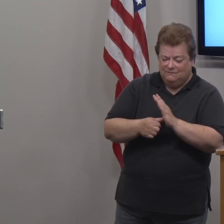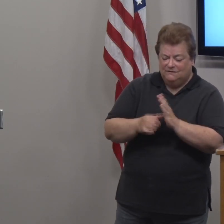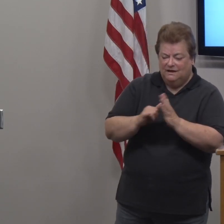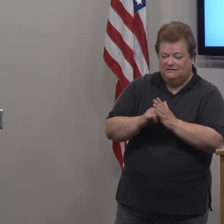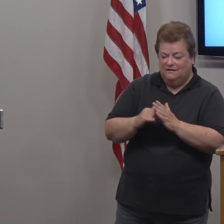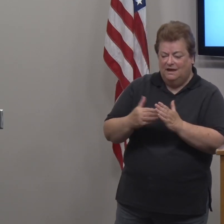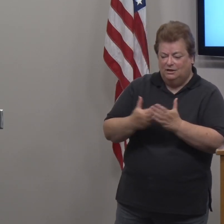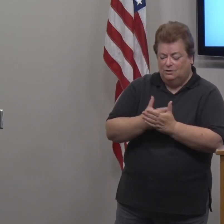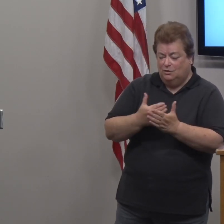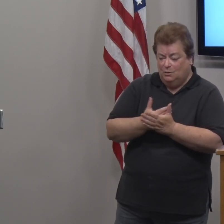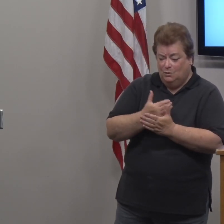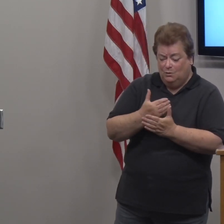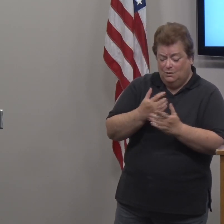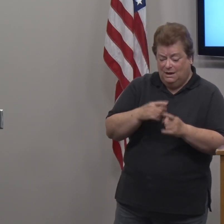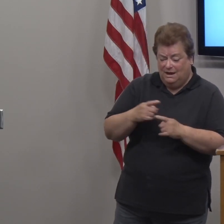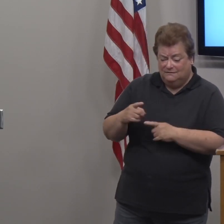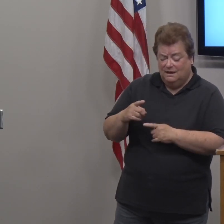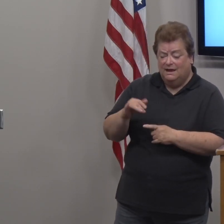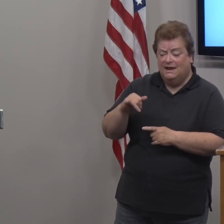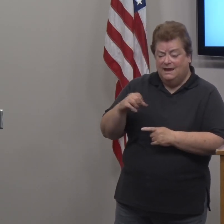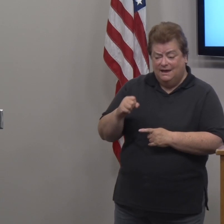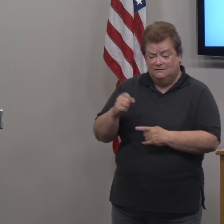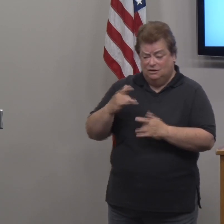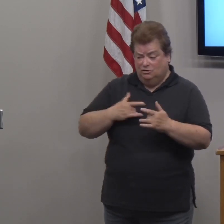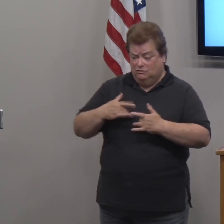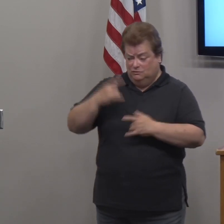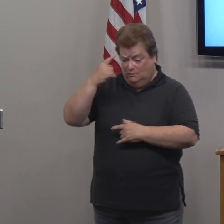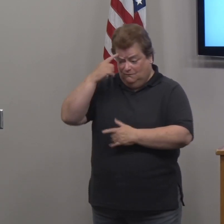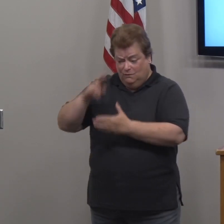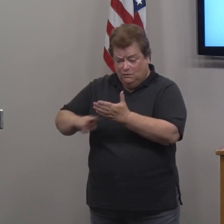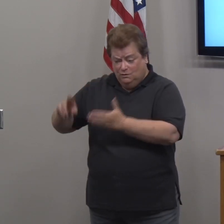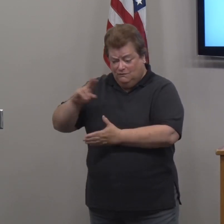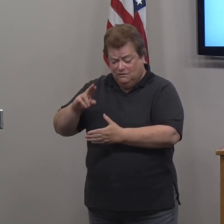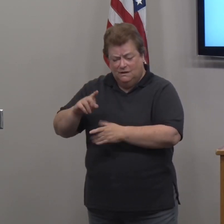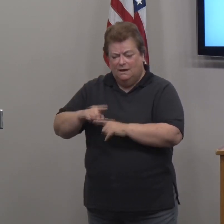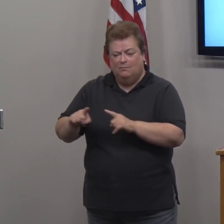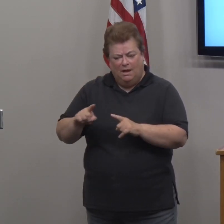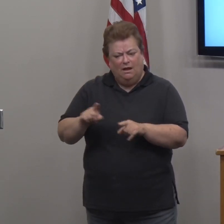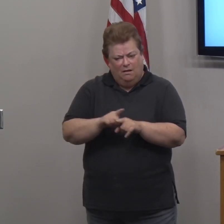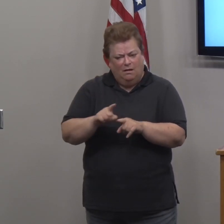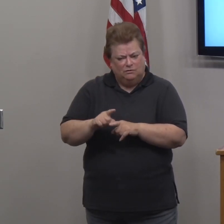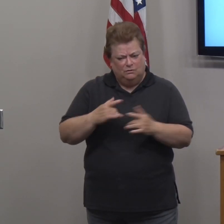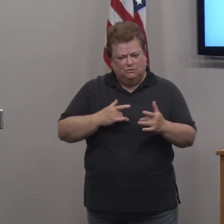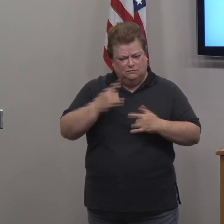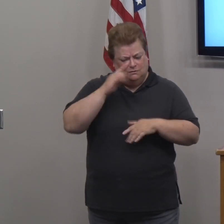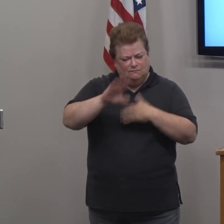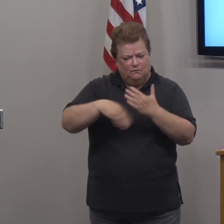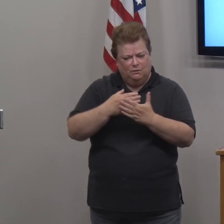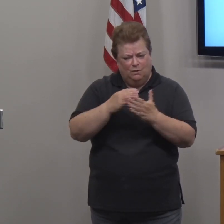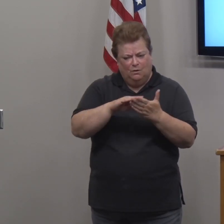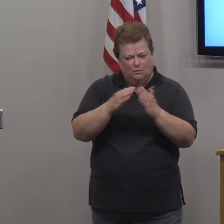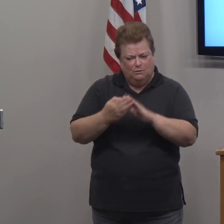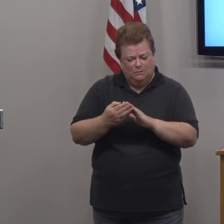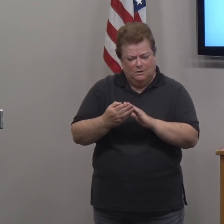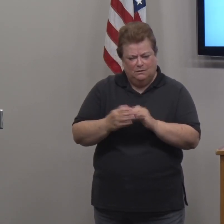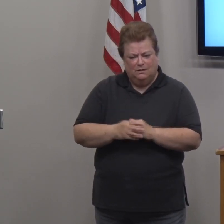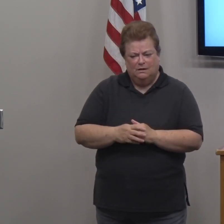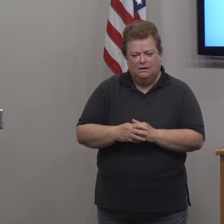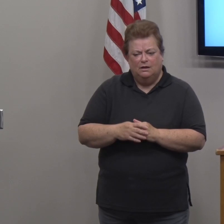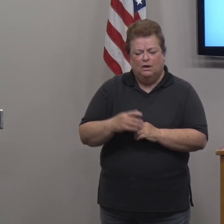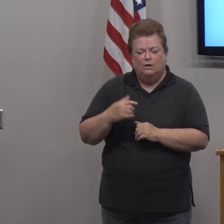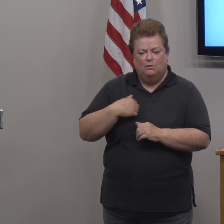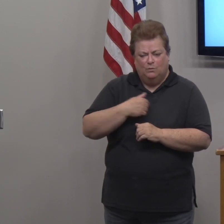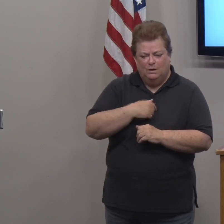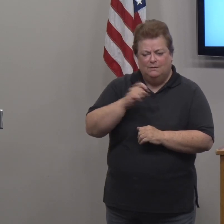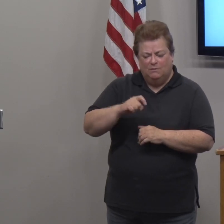not only a college campus concern, it is our entire community's concern. To effectively address this, we must